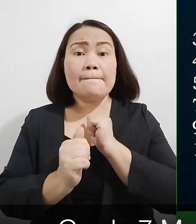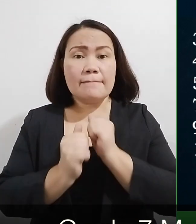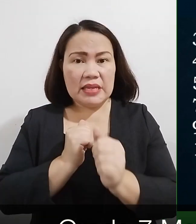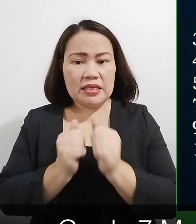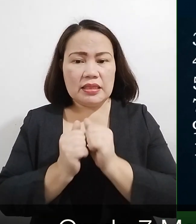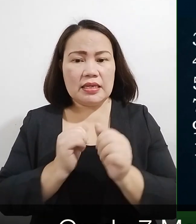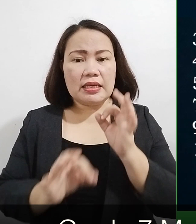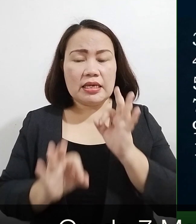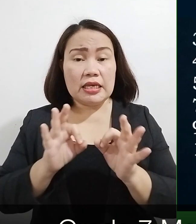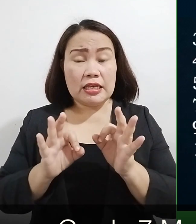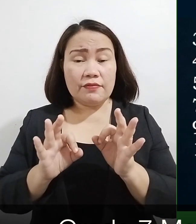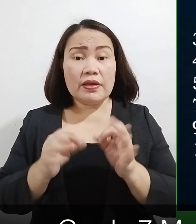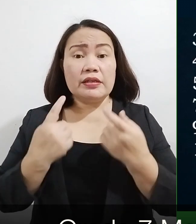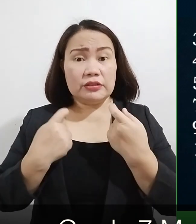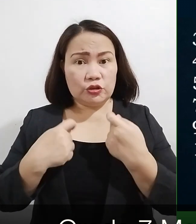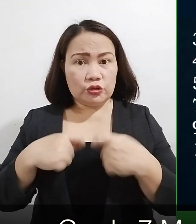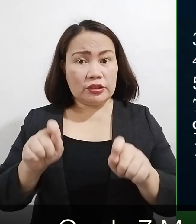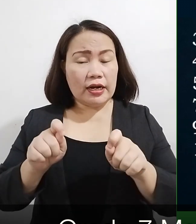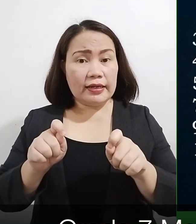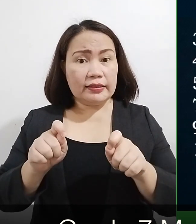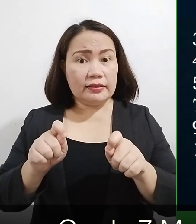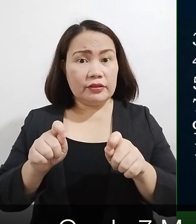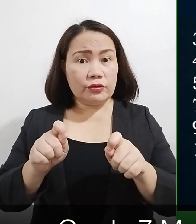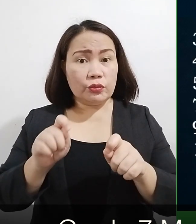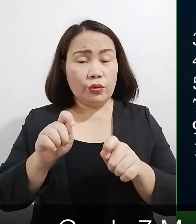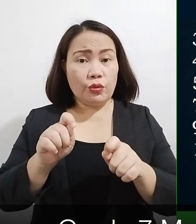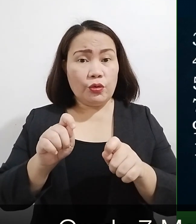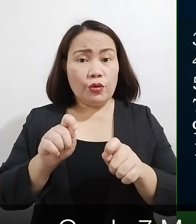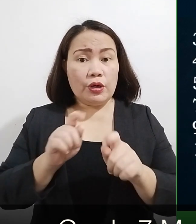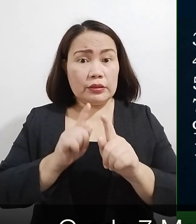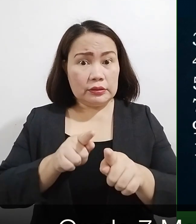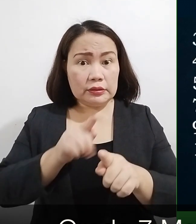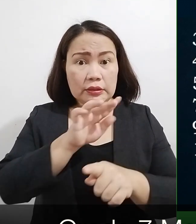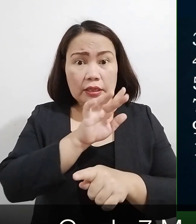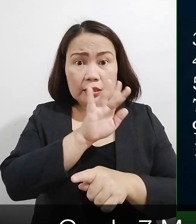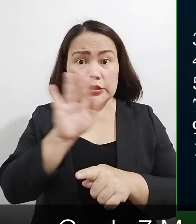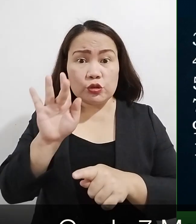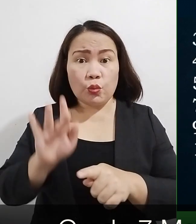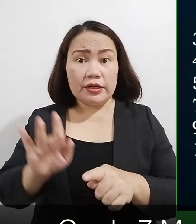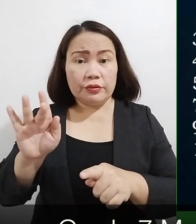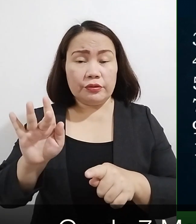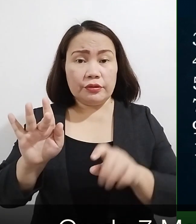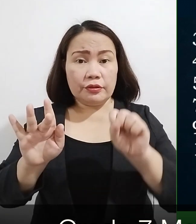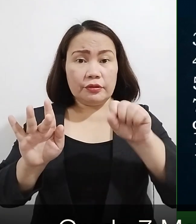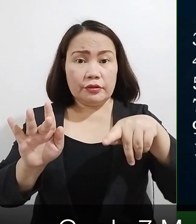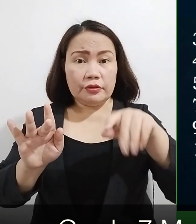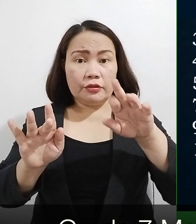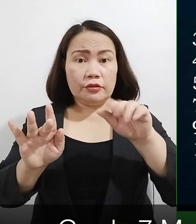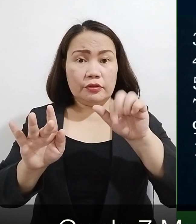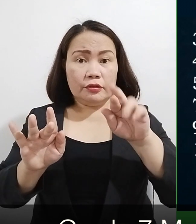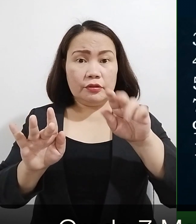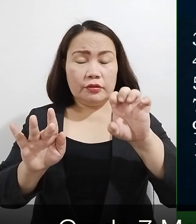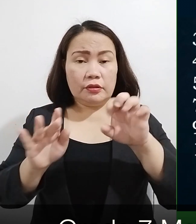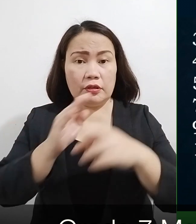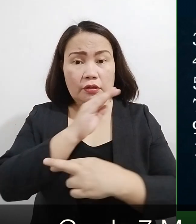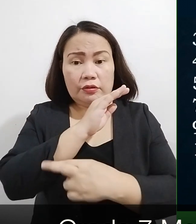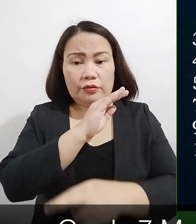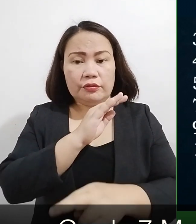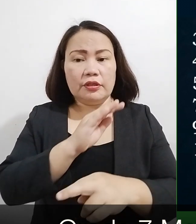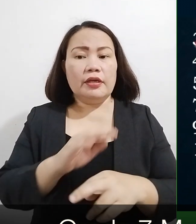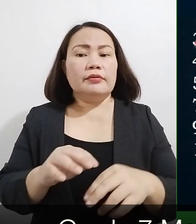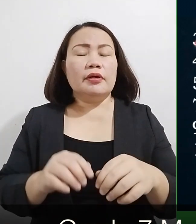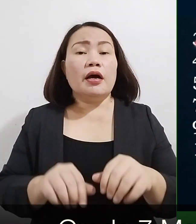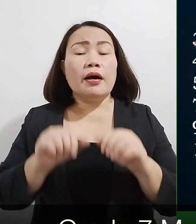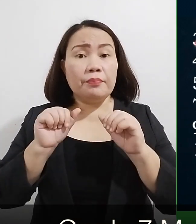sabihin, if we will try to get the square root of these numbers, therefore, ang answer natin ay